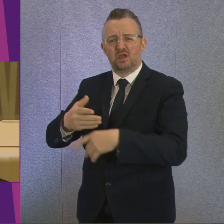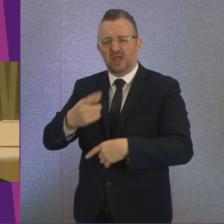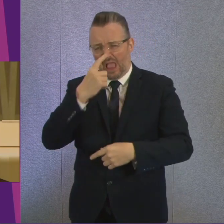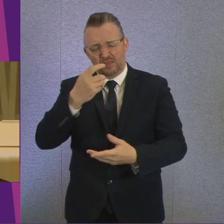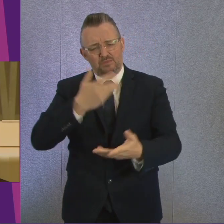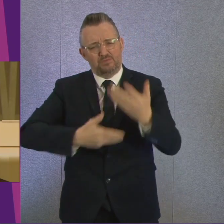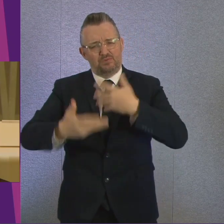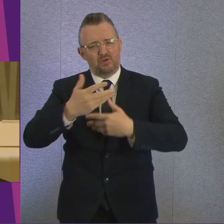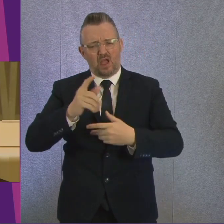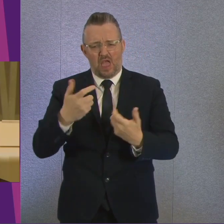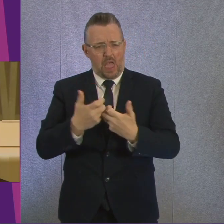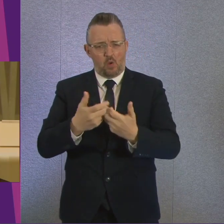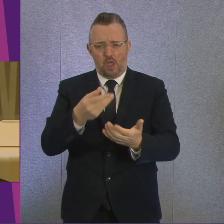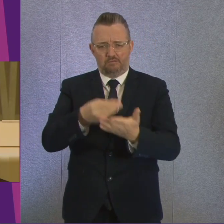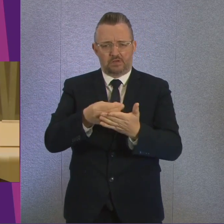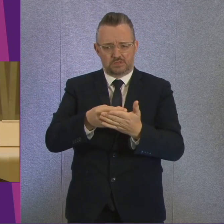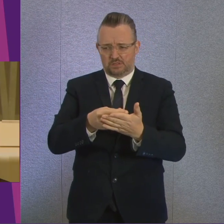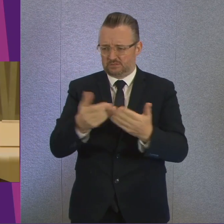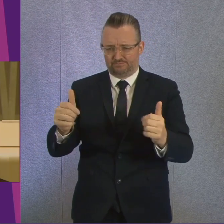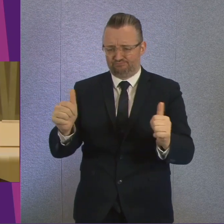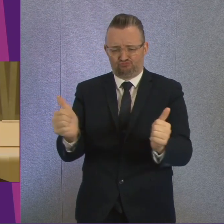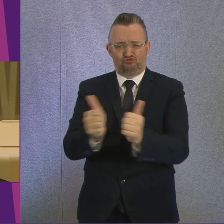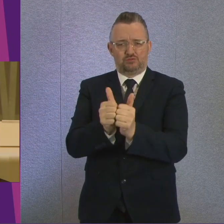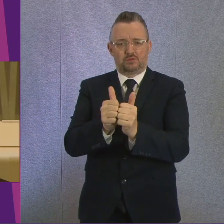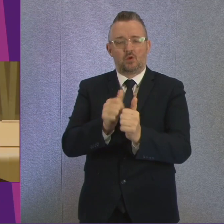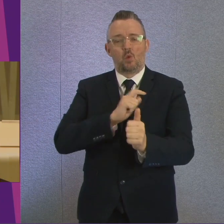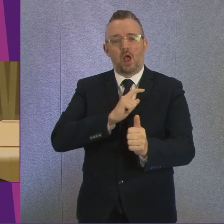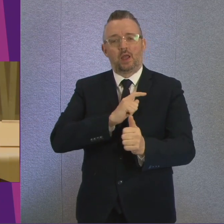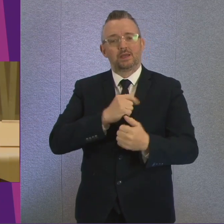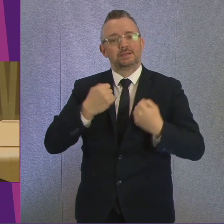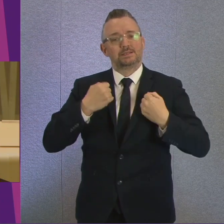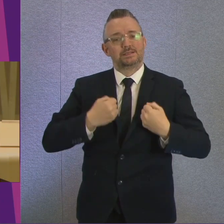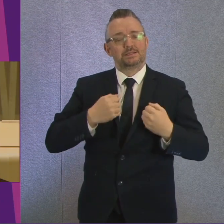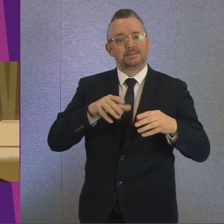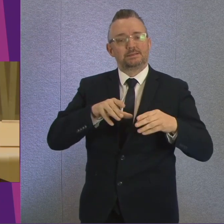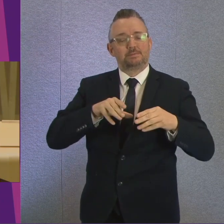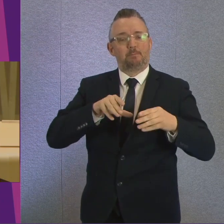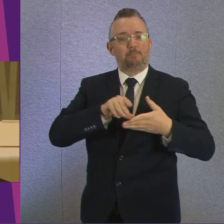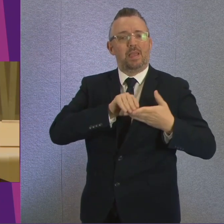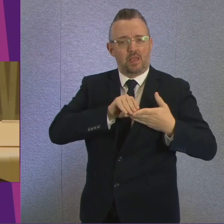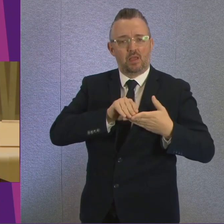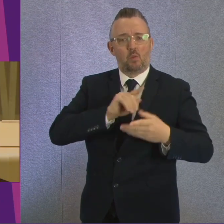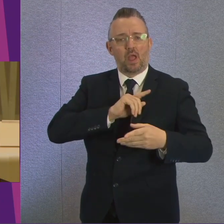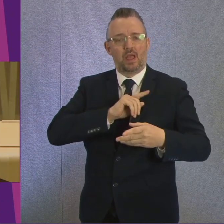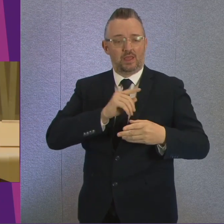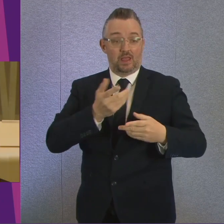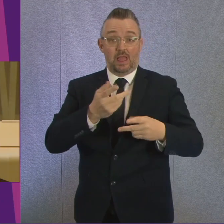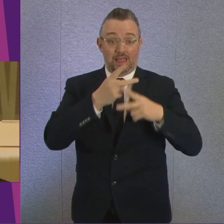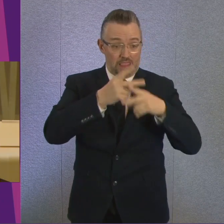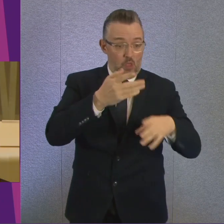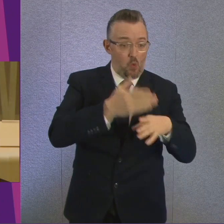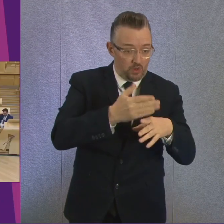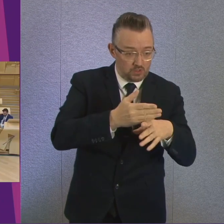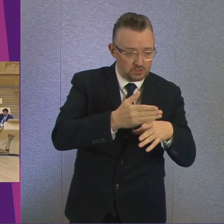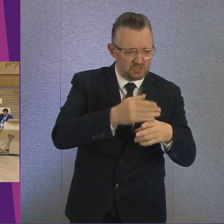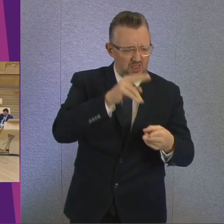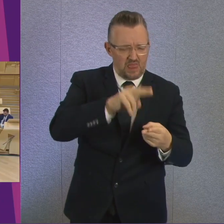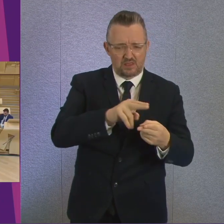that was reached between the Scottish Government and COSLA for sick pay in cases where care workers are ill or